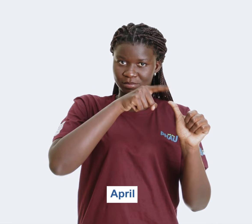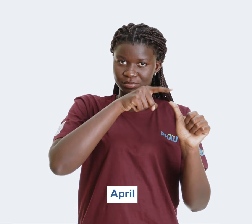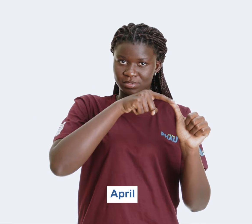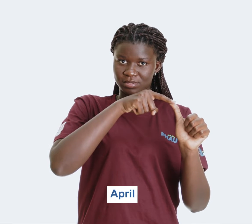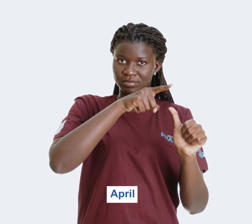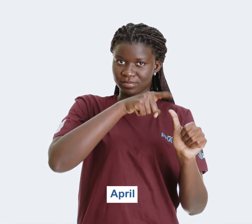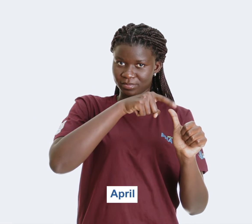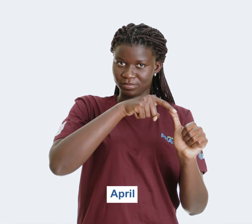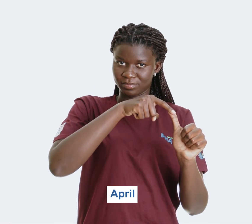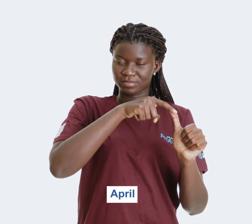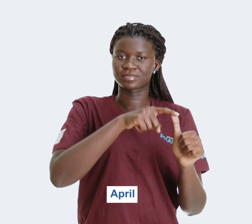April,